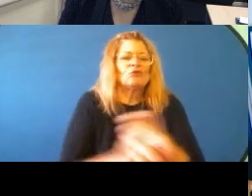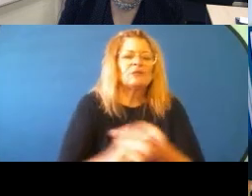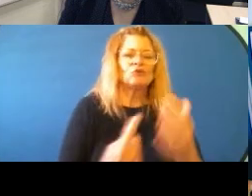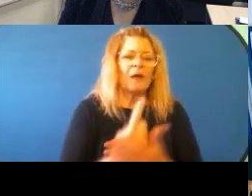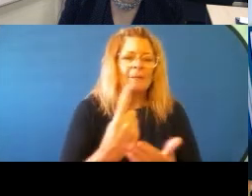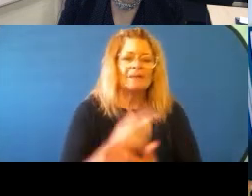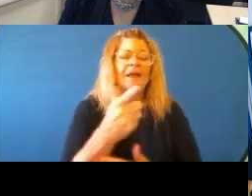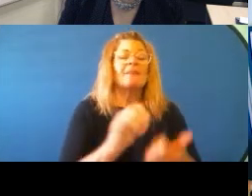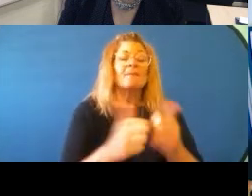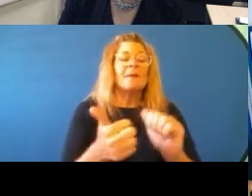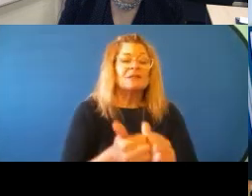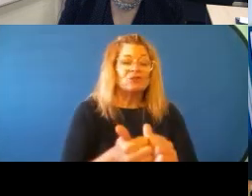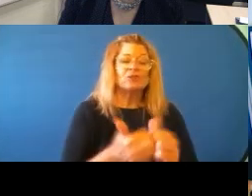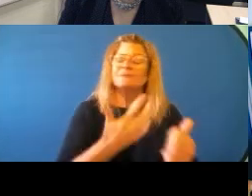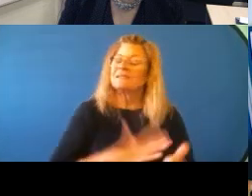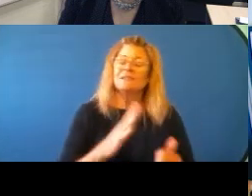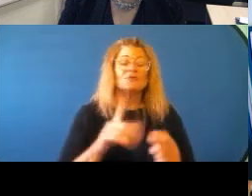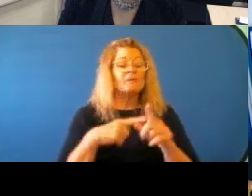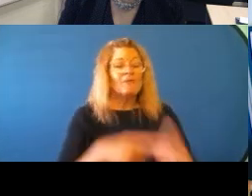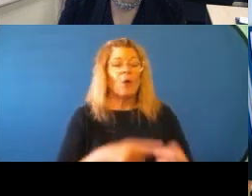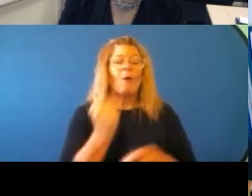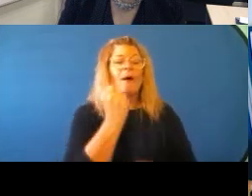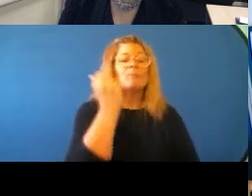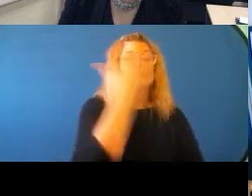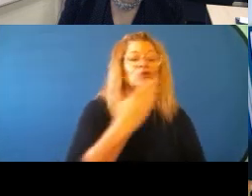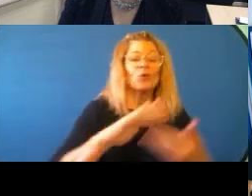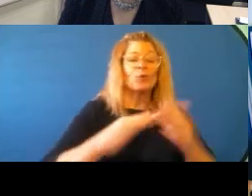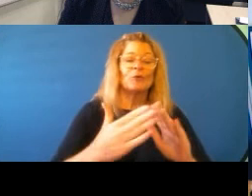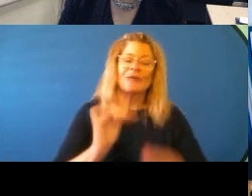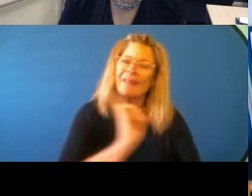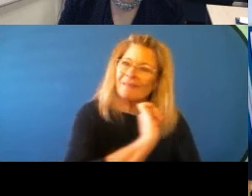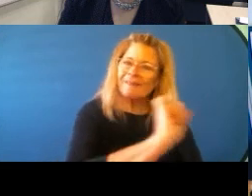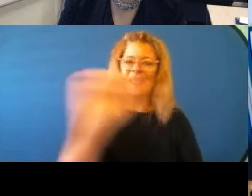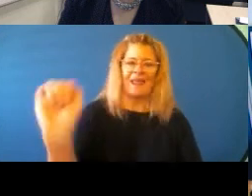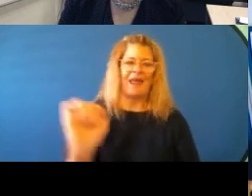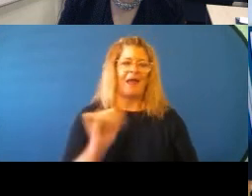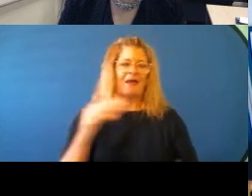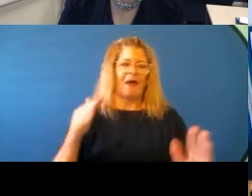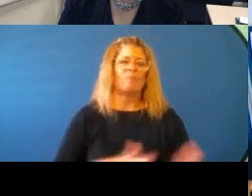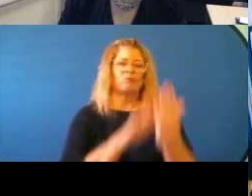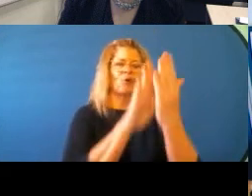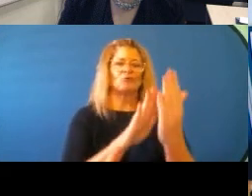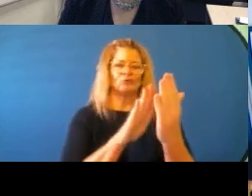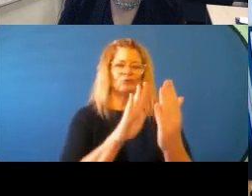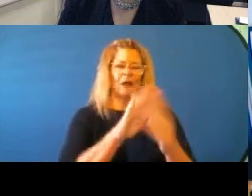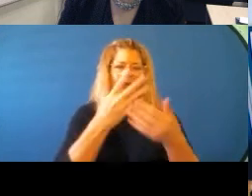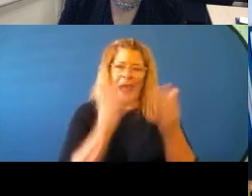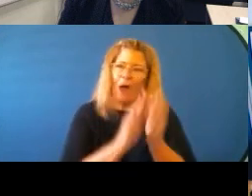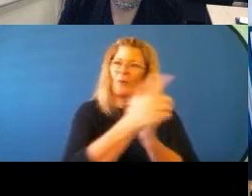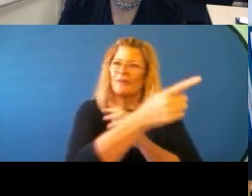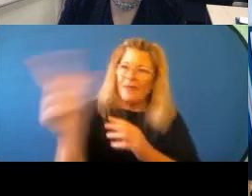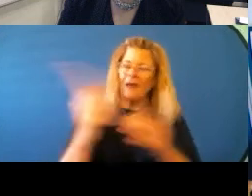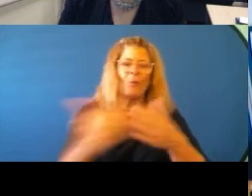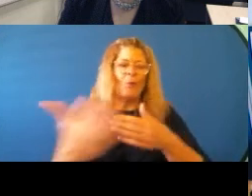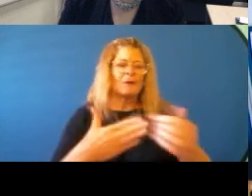of community approach. As First Nations people, we work to benefit our families and our